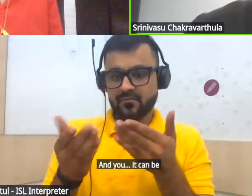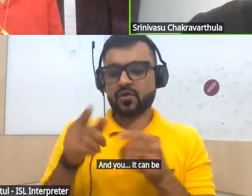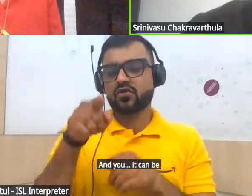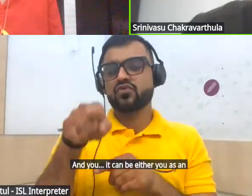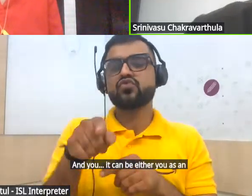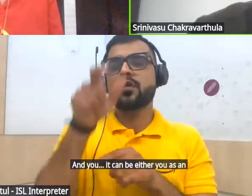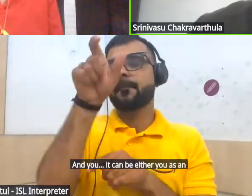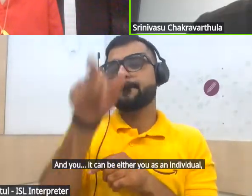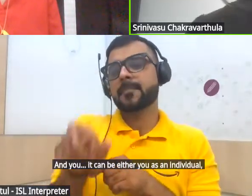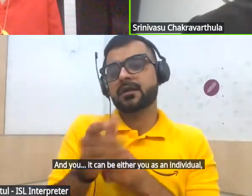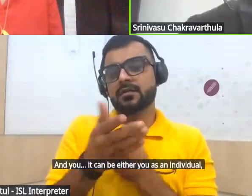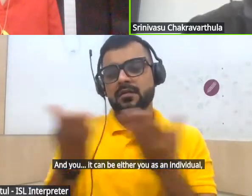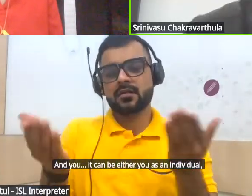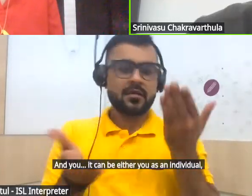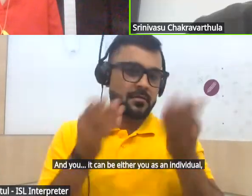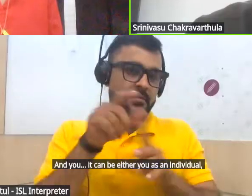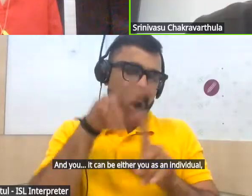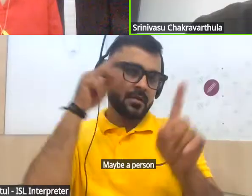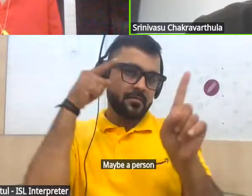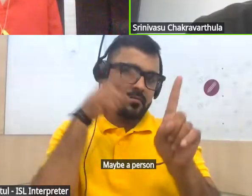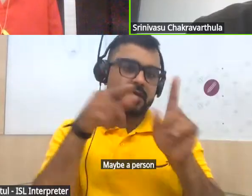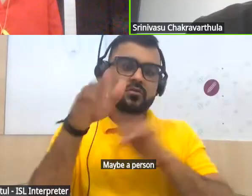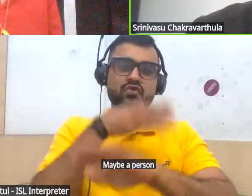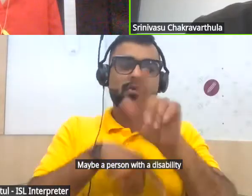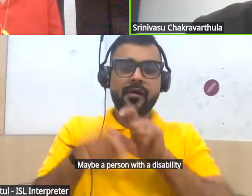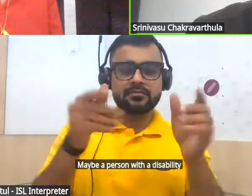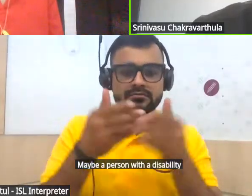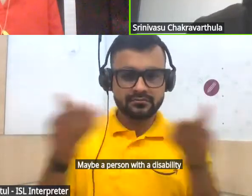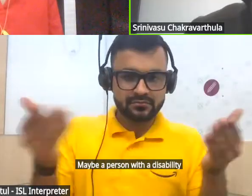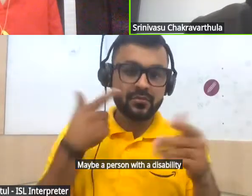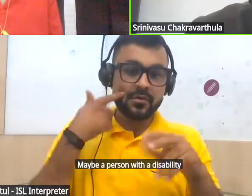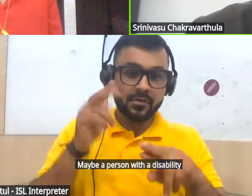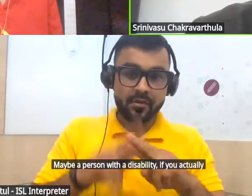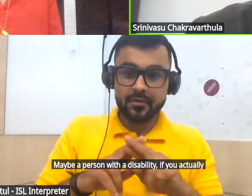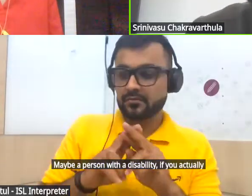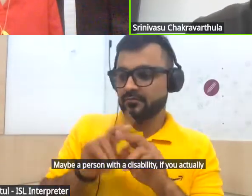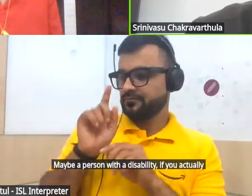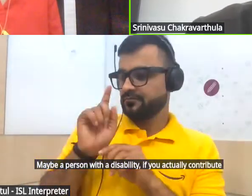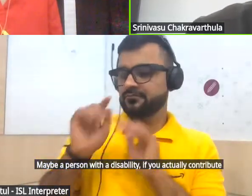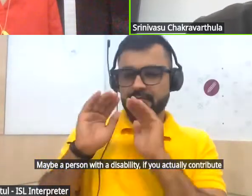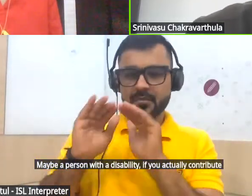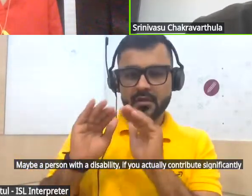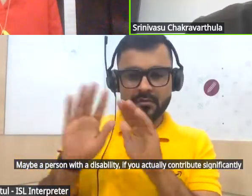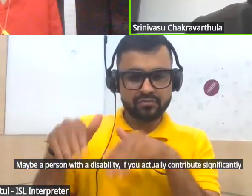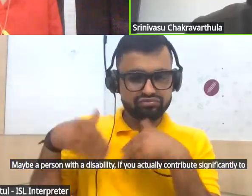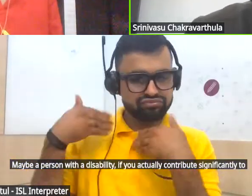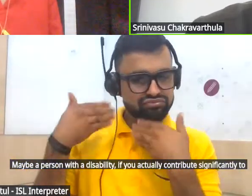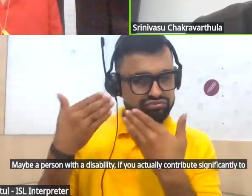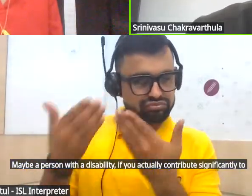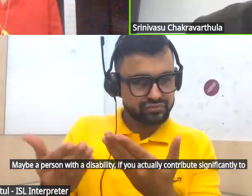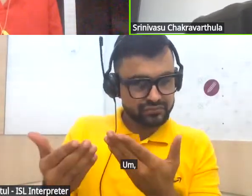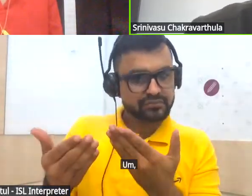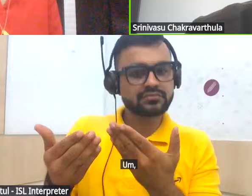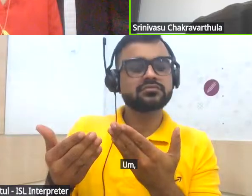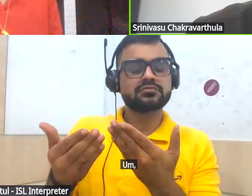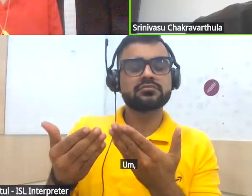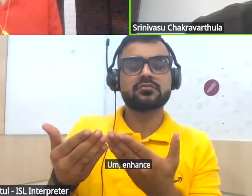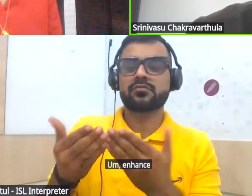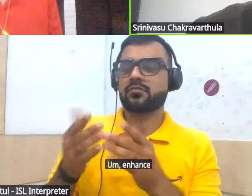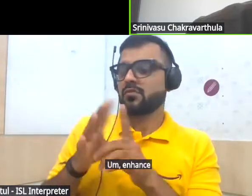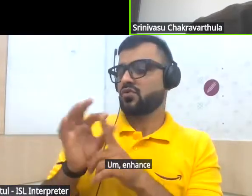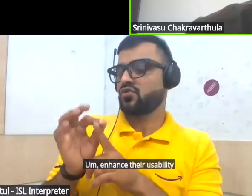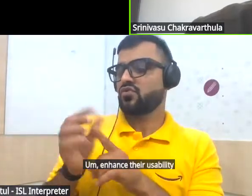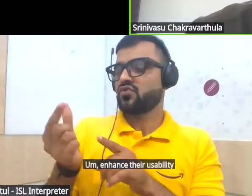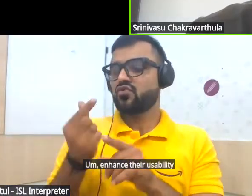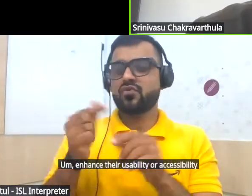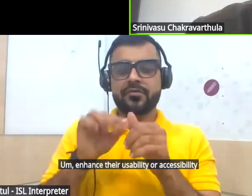an individual, maybe a person with a disability, if you actually contribute significantly to enhance the usability